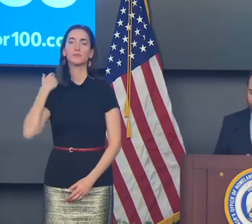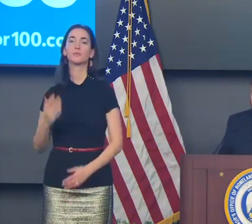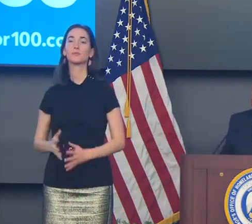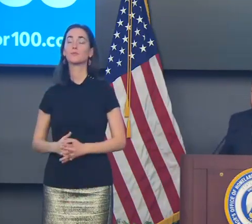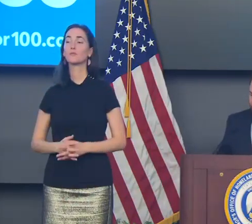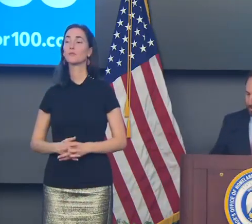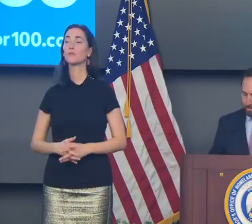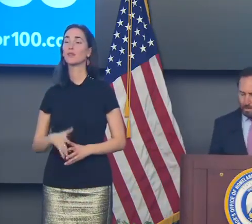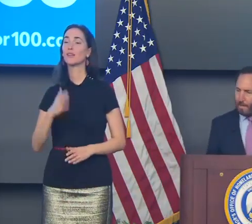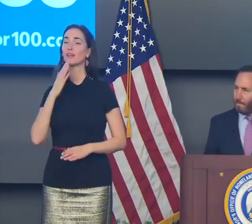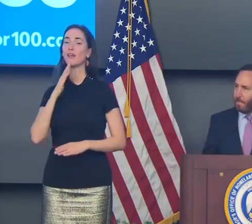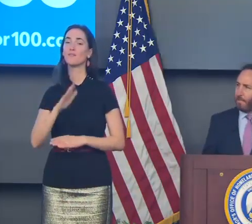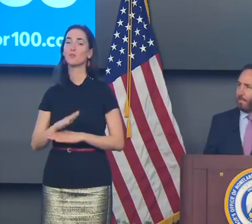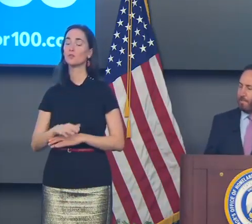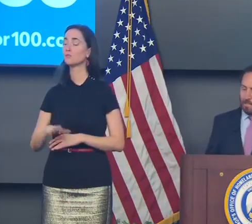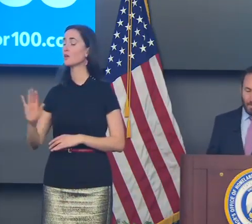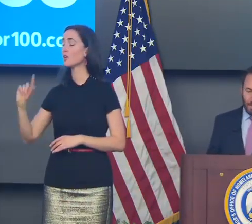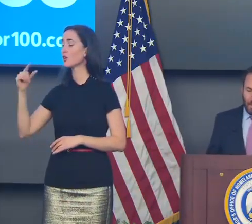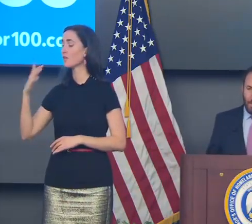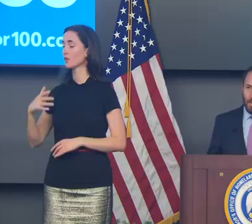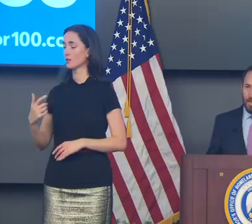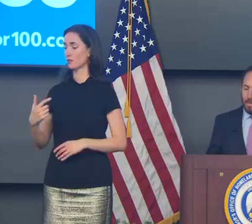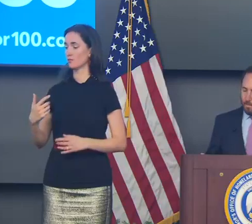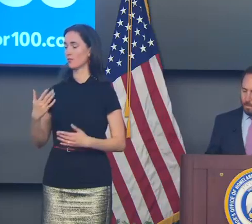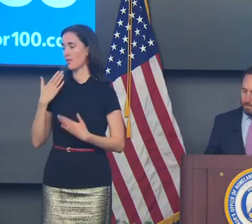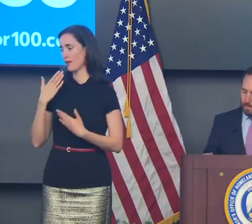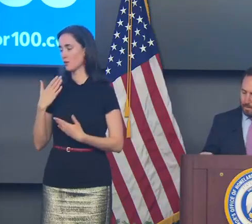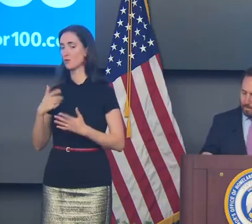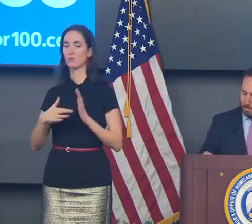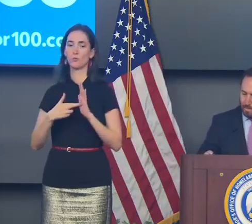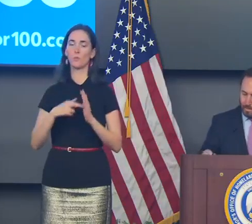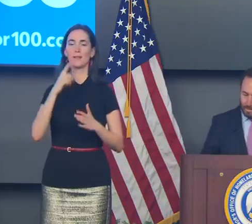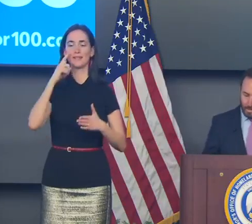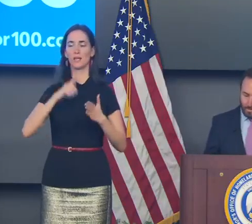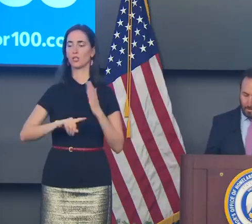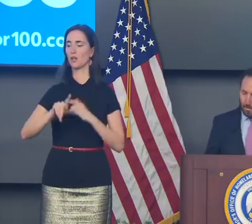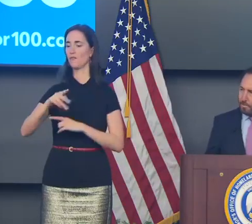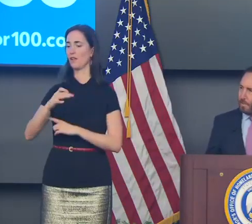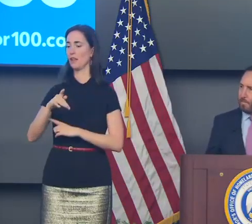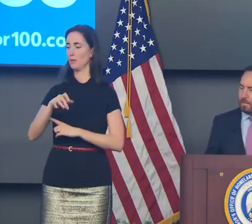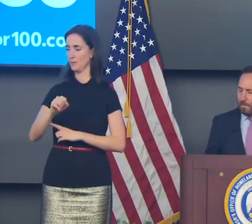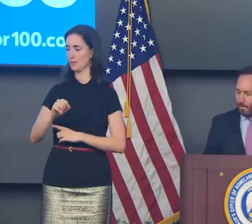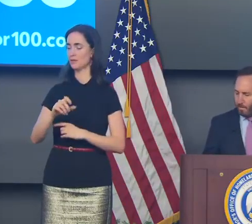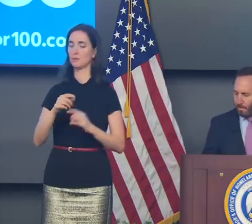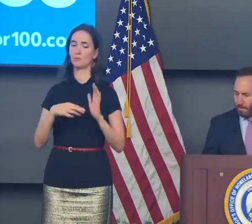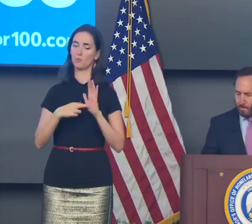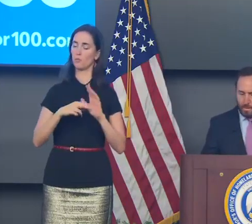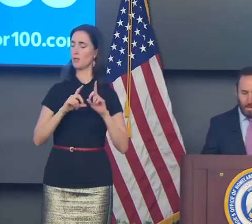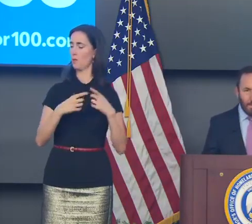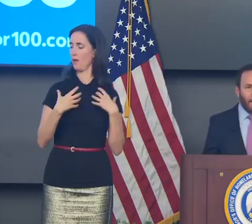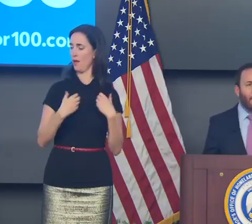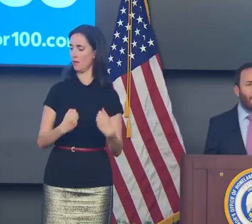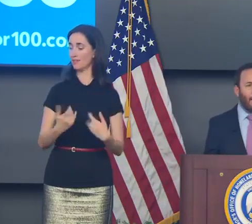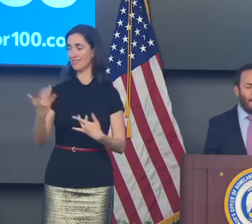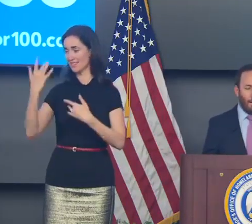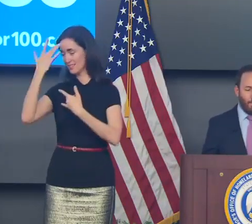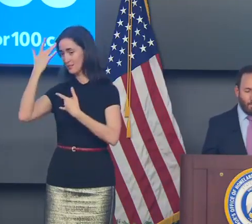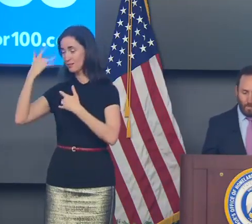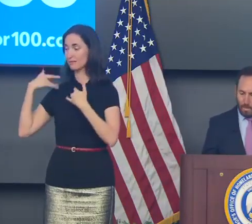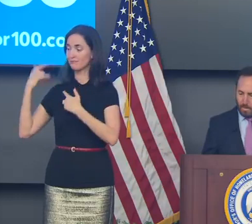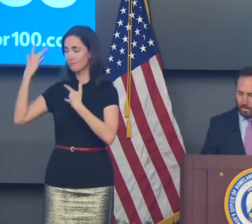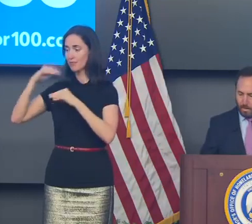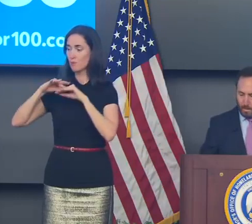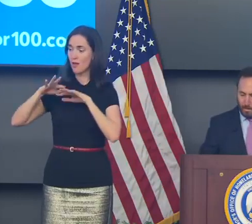Good afternoon. Thank you, Governor. On behalf of Secretary Phillips and the Department of Health, we thank you again for your leadership throughout this pandemic.